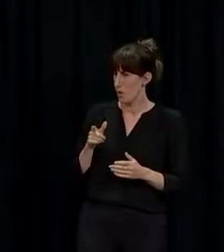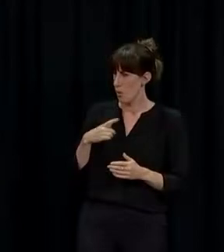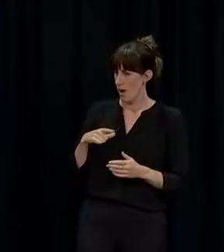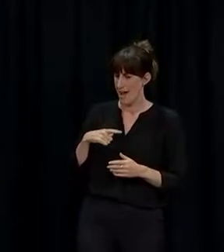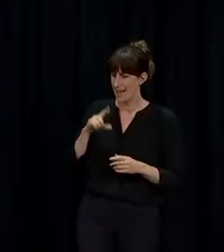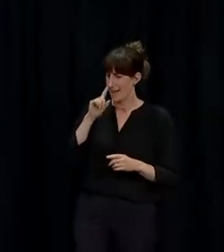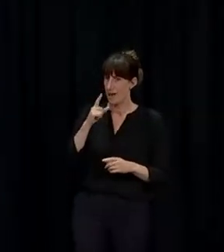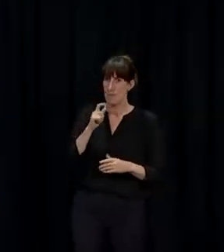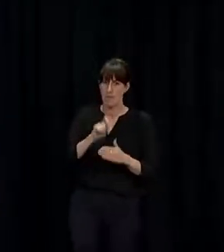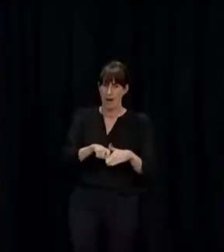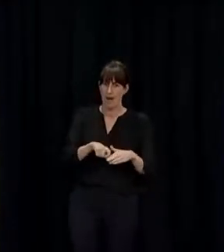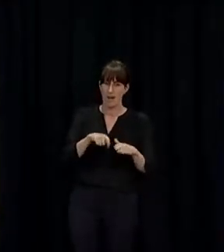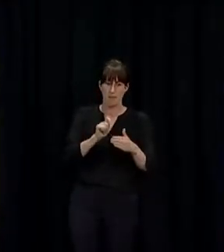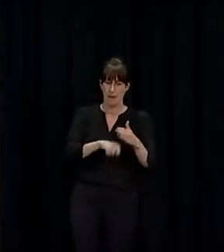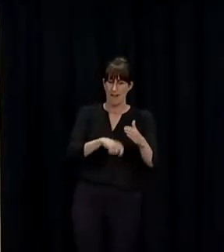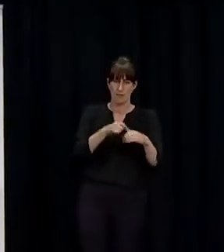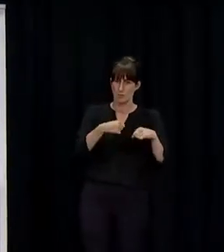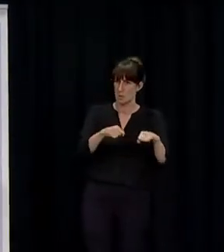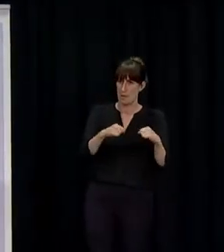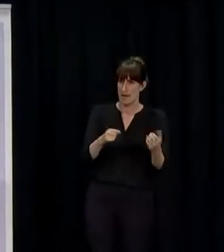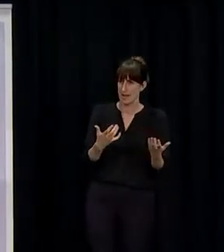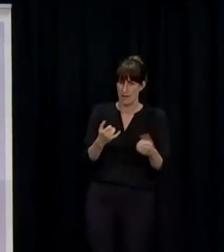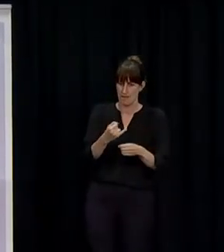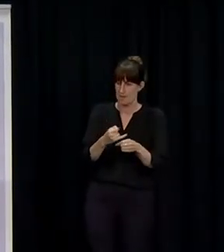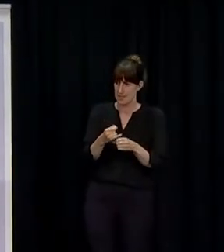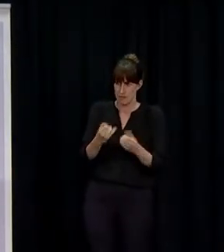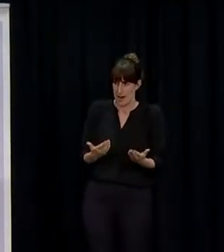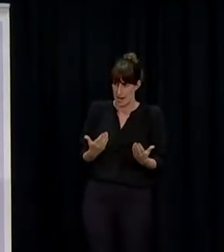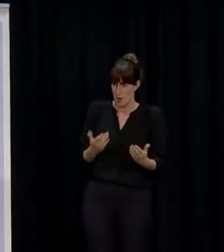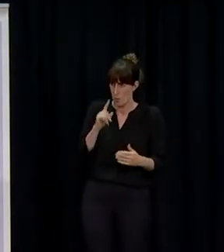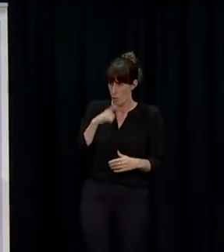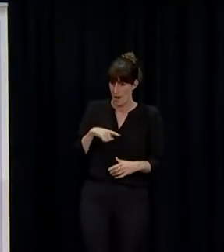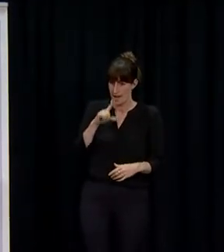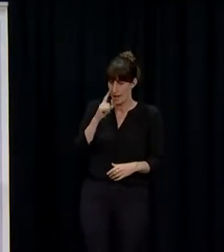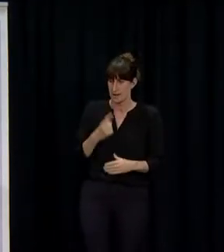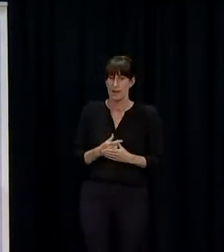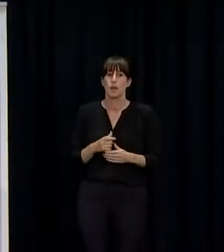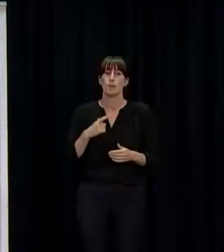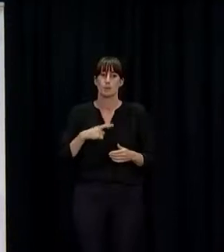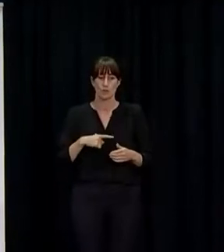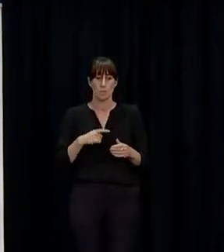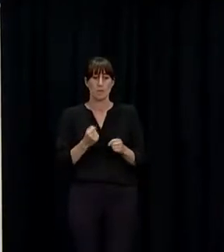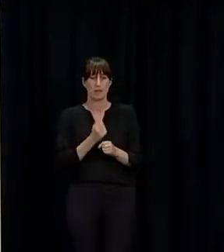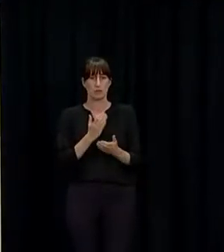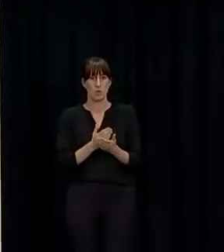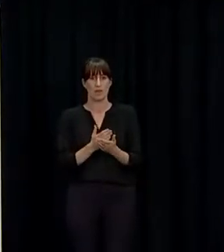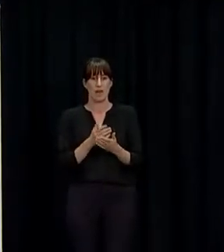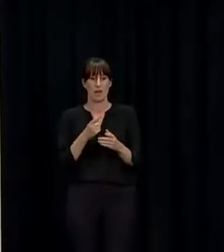buy them like the Canada? Yeah, because we need to make sure that they're available for those who need them most.